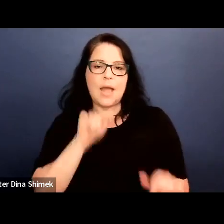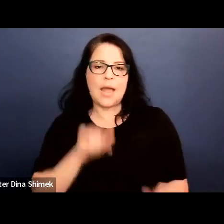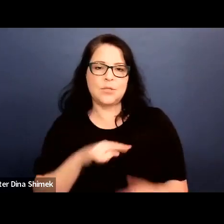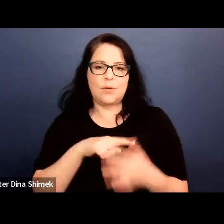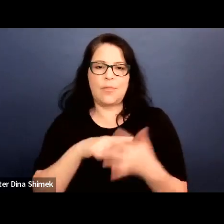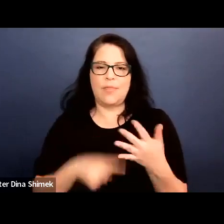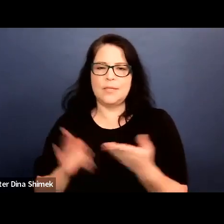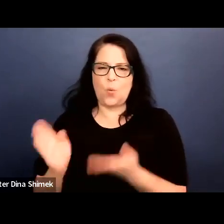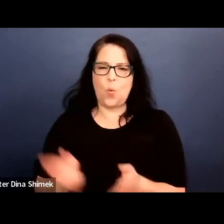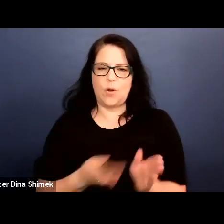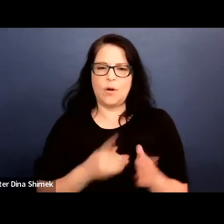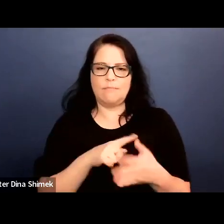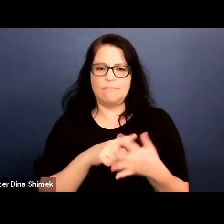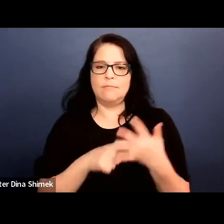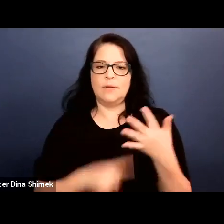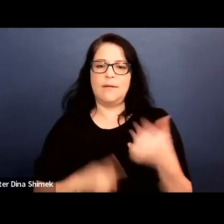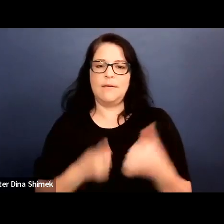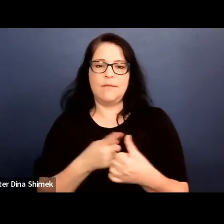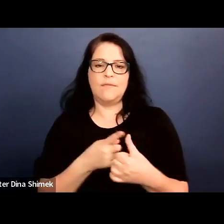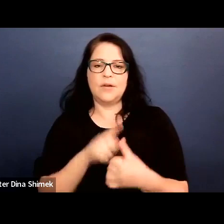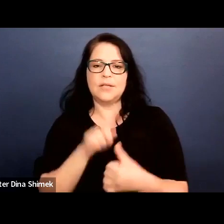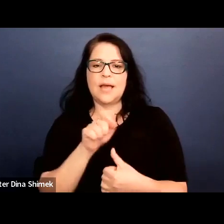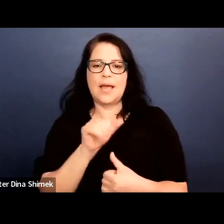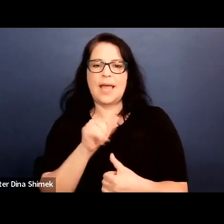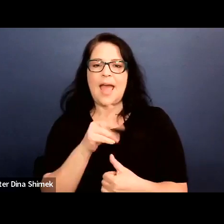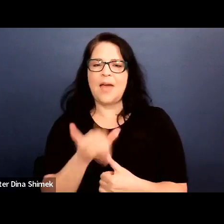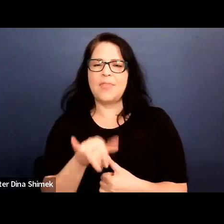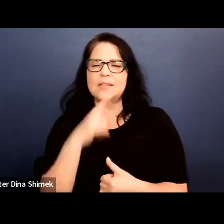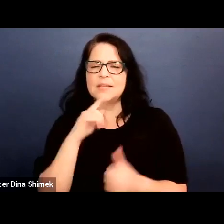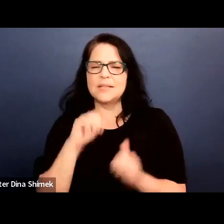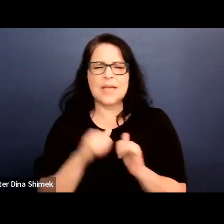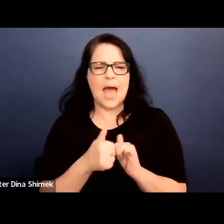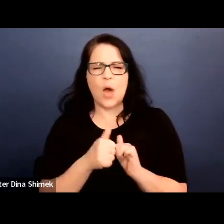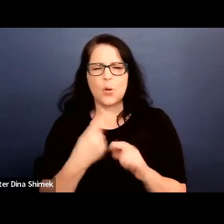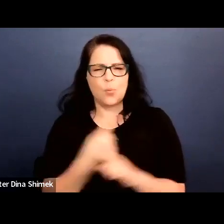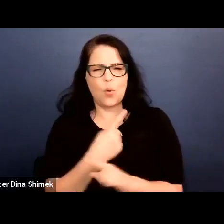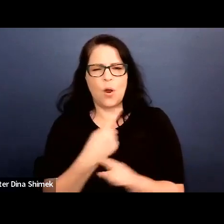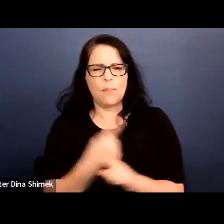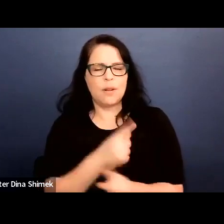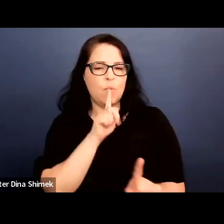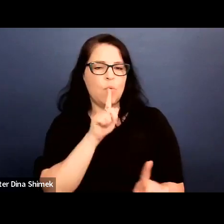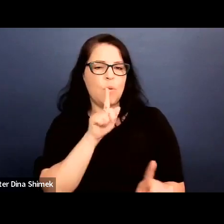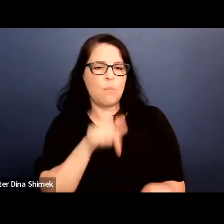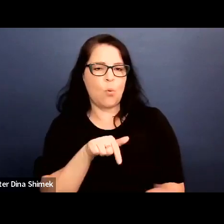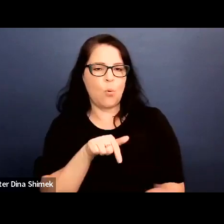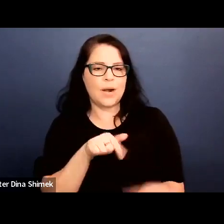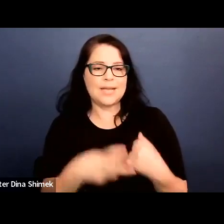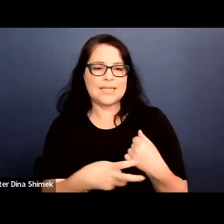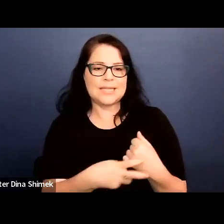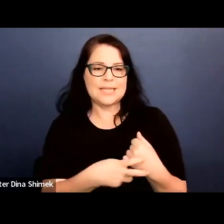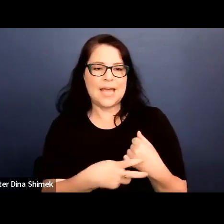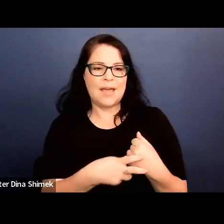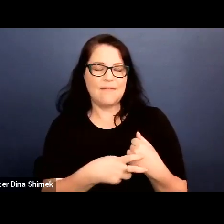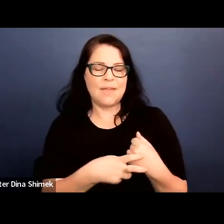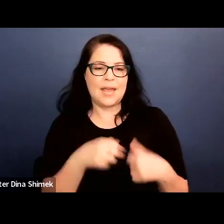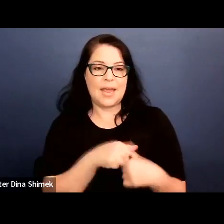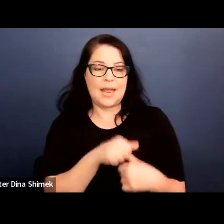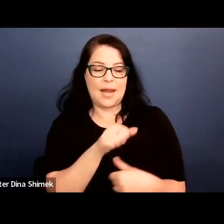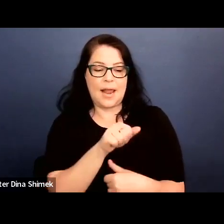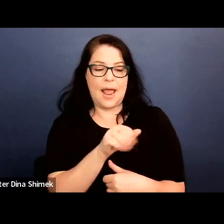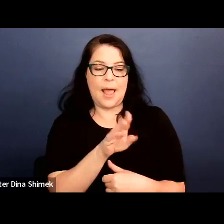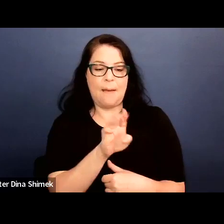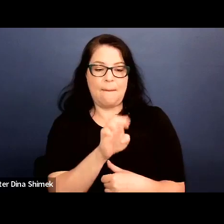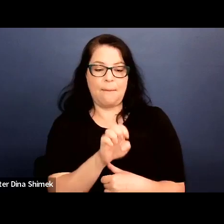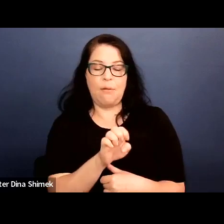order. First question I have is from Kathy. Says, how do you properly report the savings in the ABLE account on